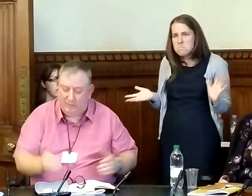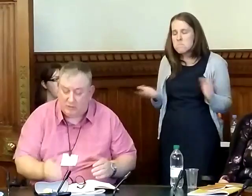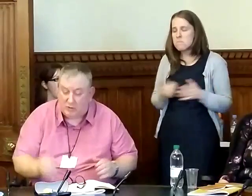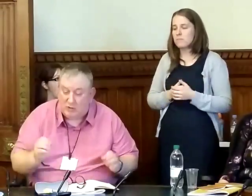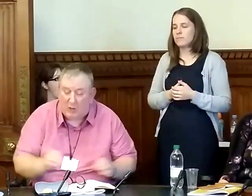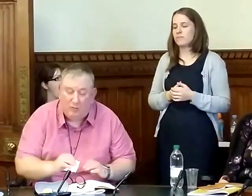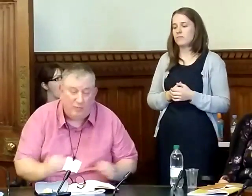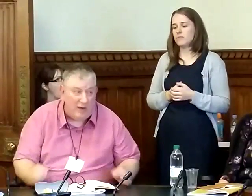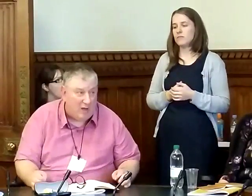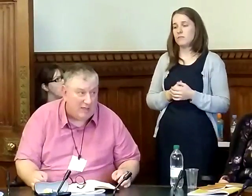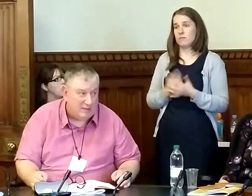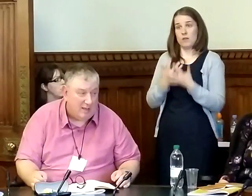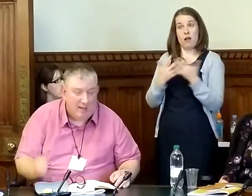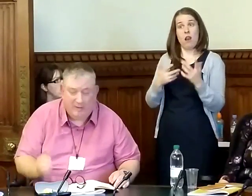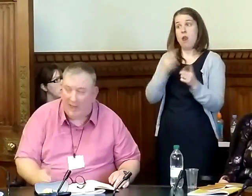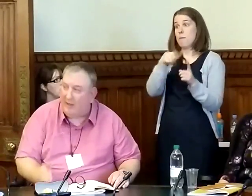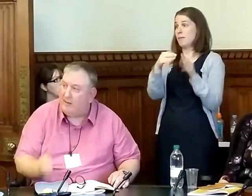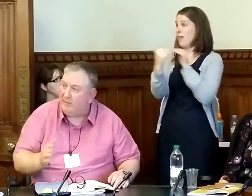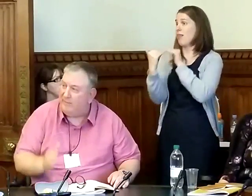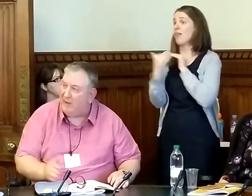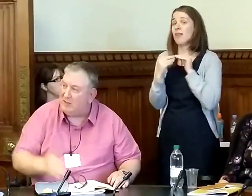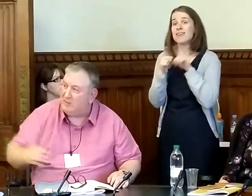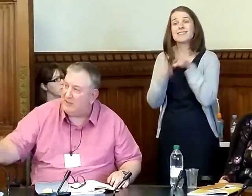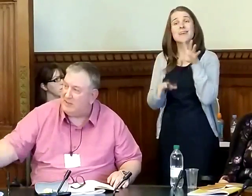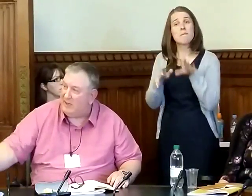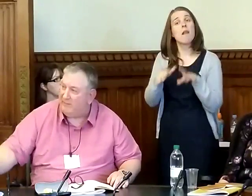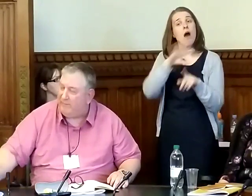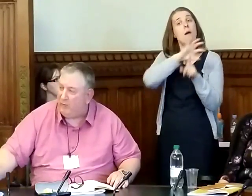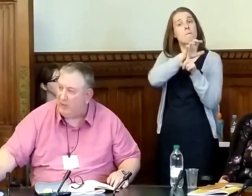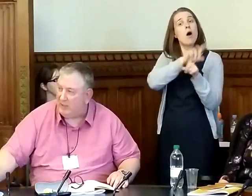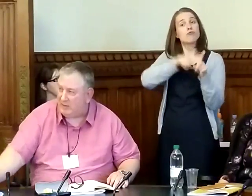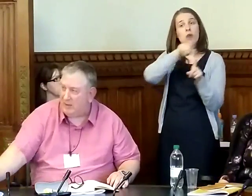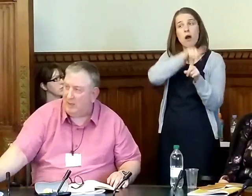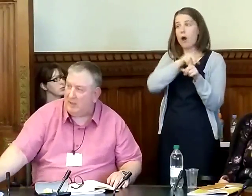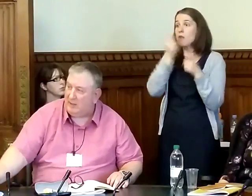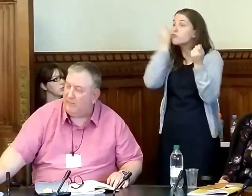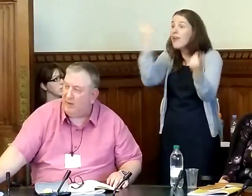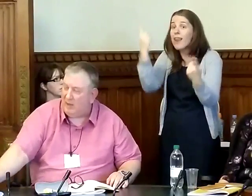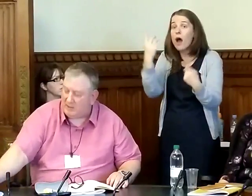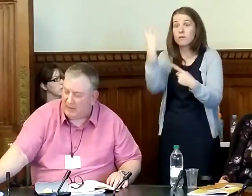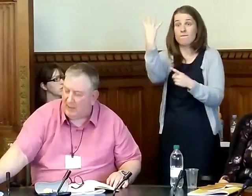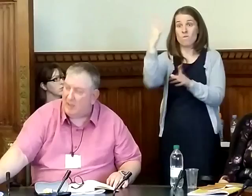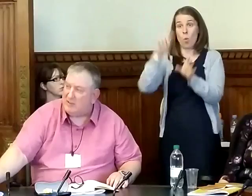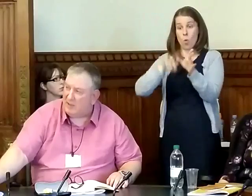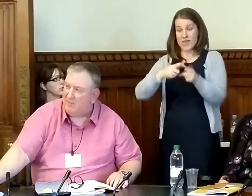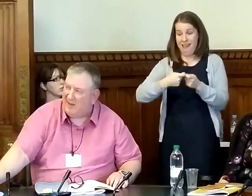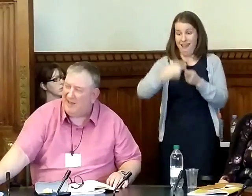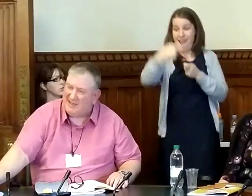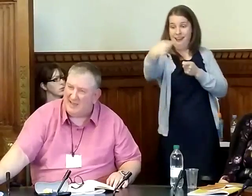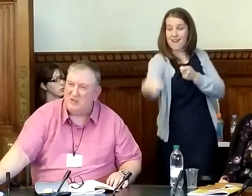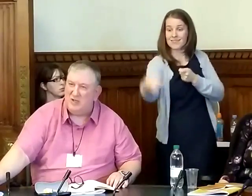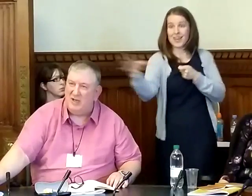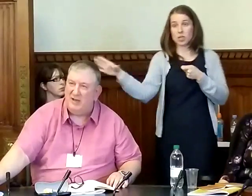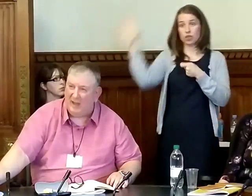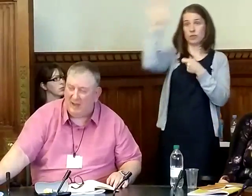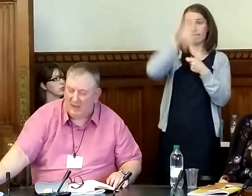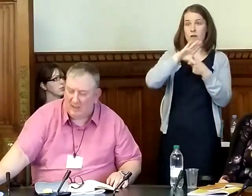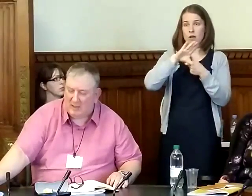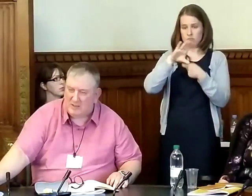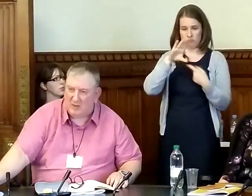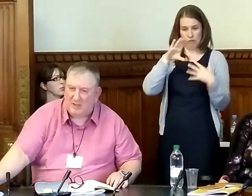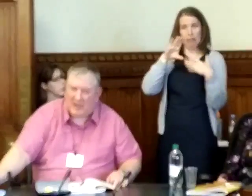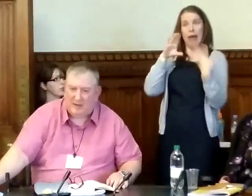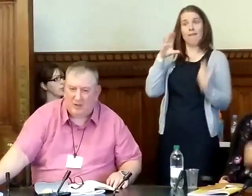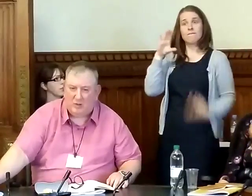ILF, don't realise that the fund has been extended for 4 years. They don't realise that. So the money is actually